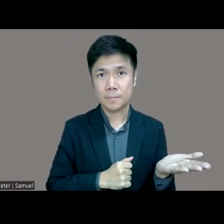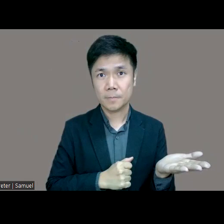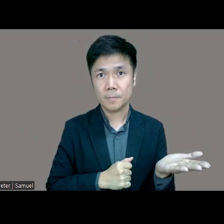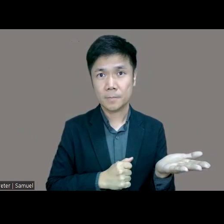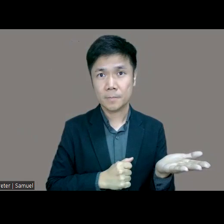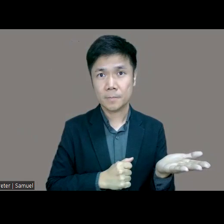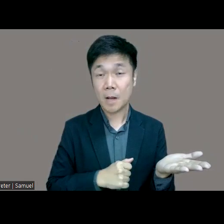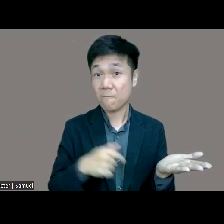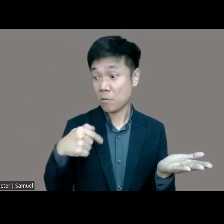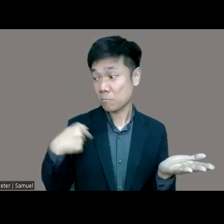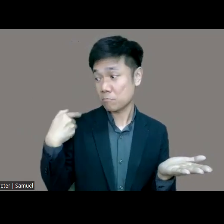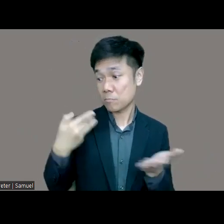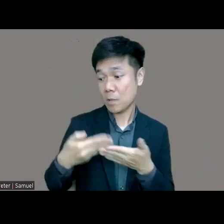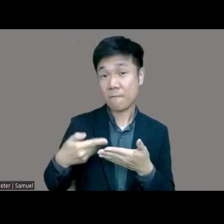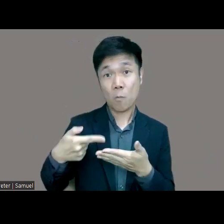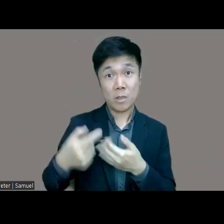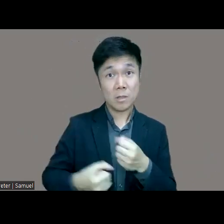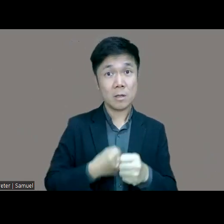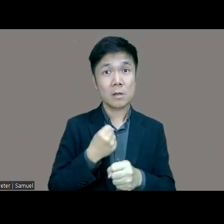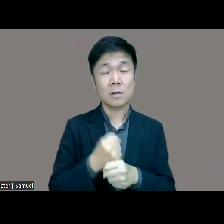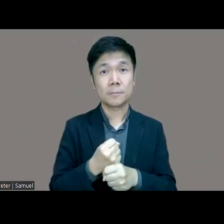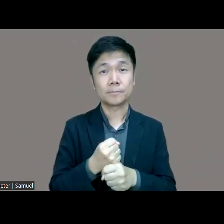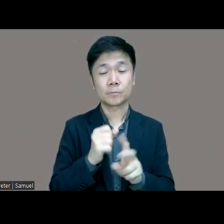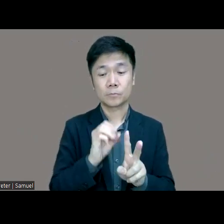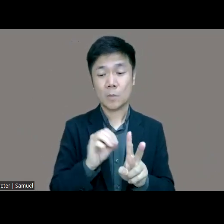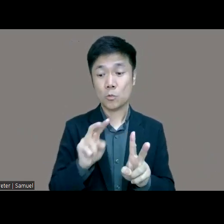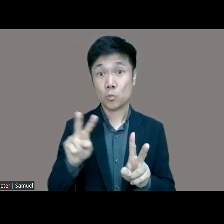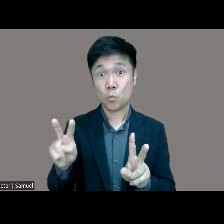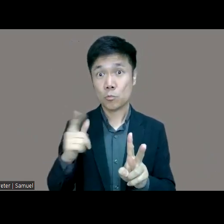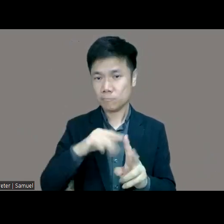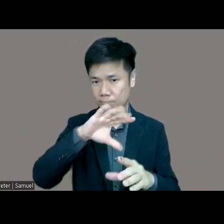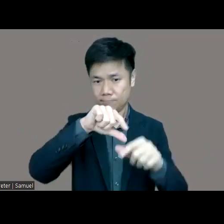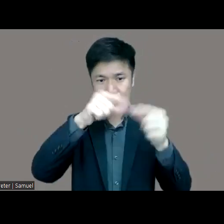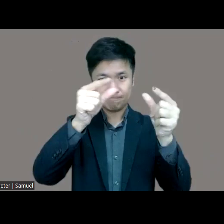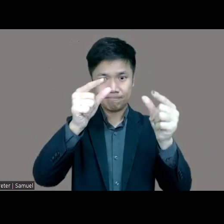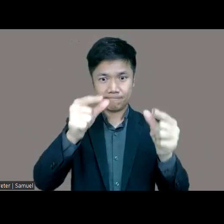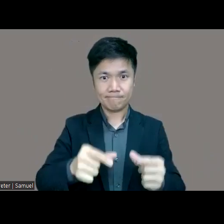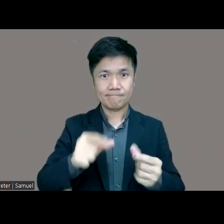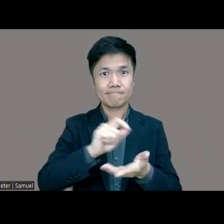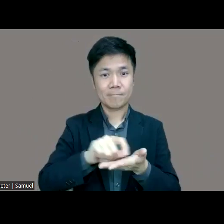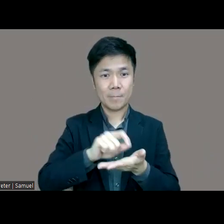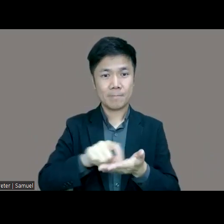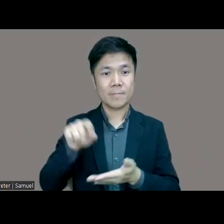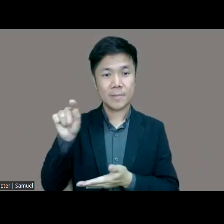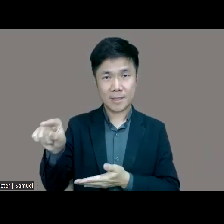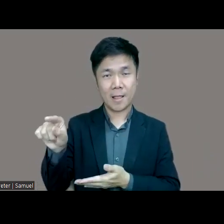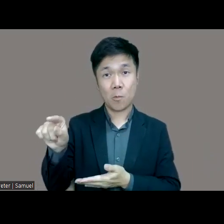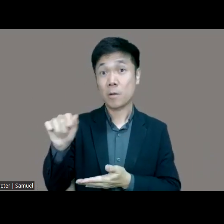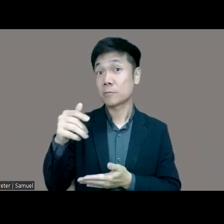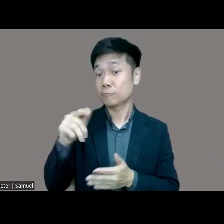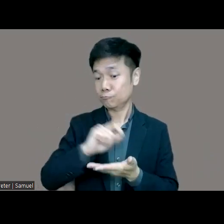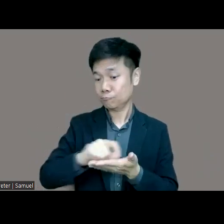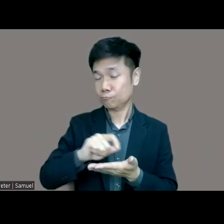undertaken this year under the collaboration into a report. Our colleague Edris already shared a link